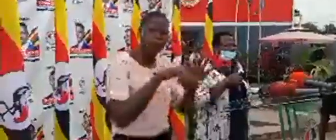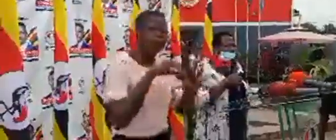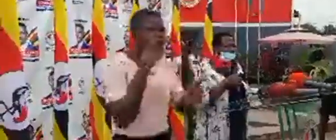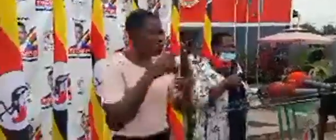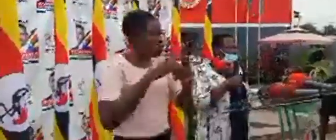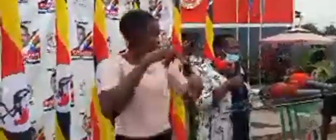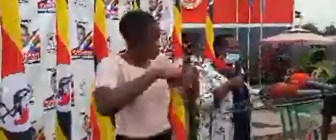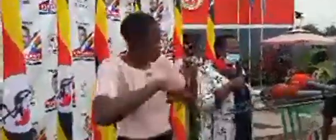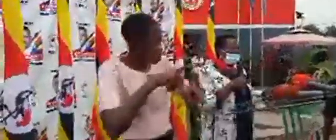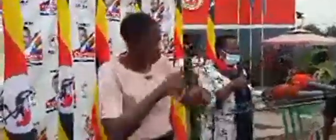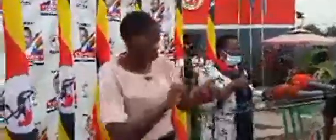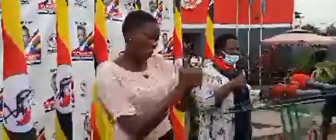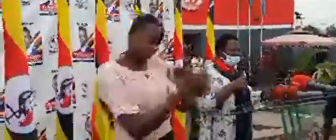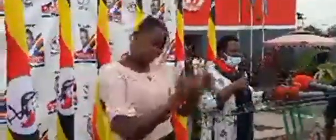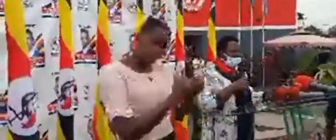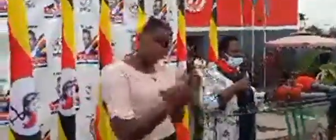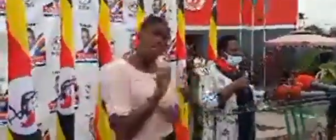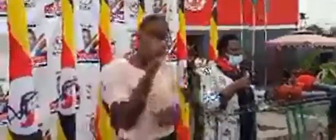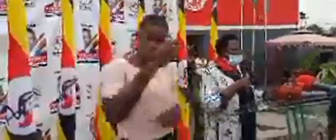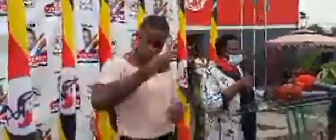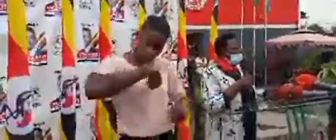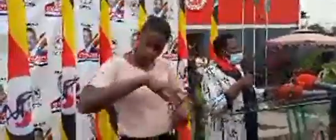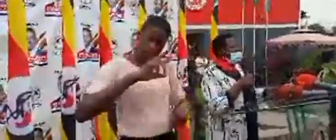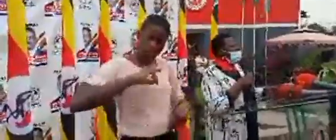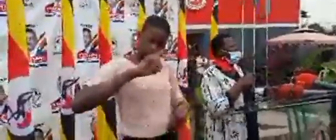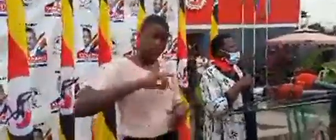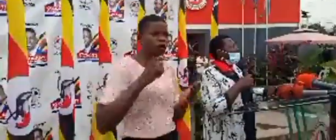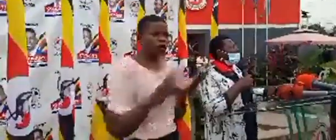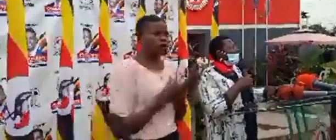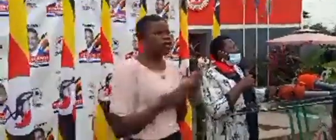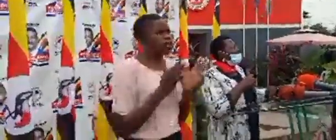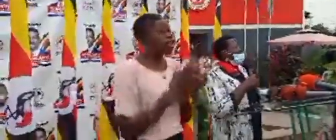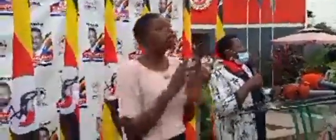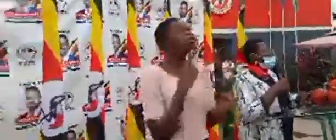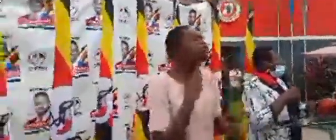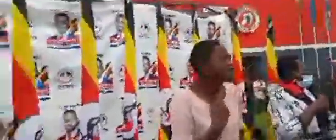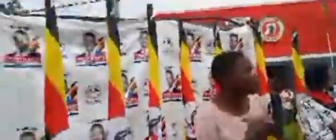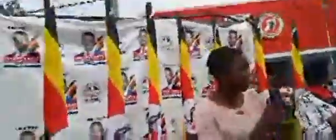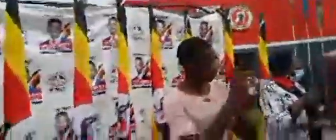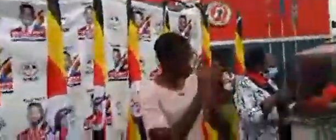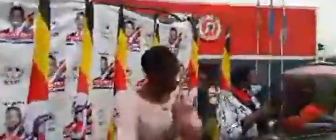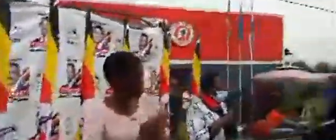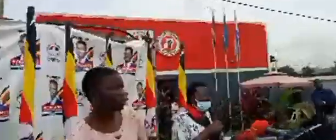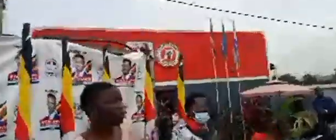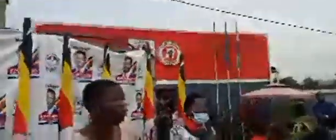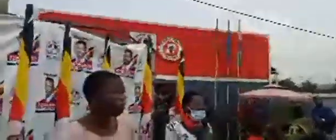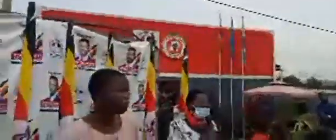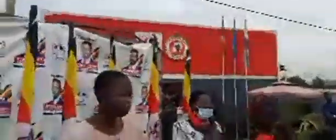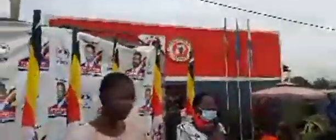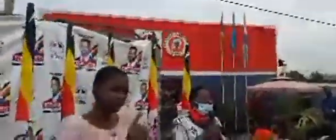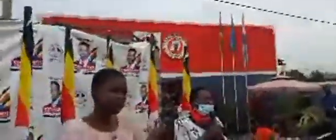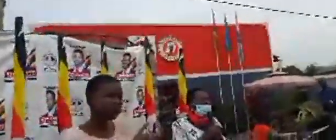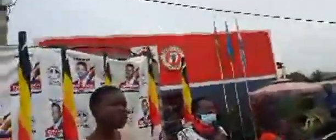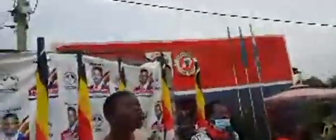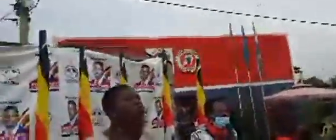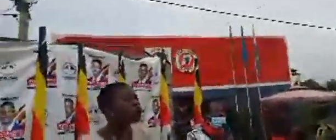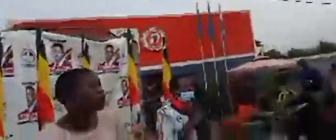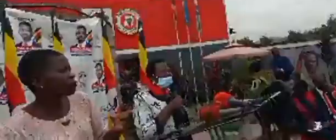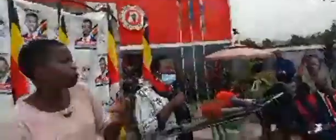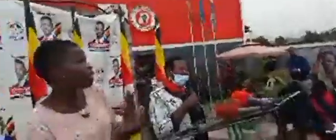are Ugandans and we need respect. Number two, I want to add my voice